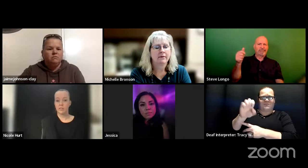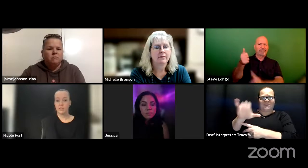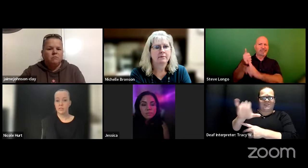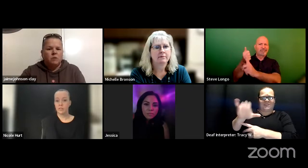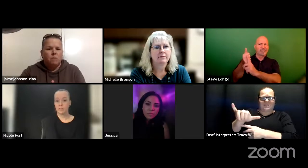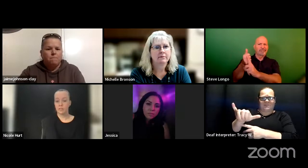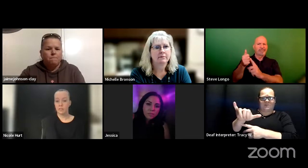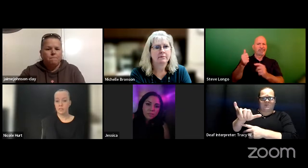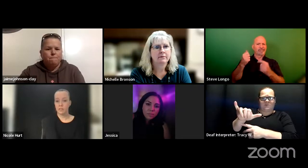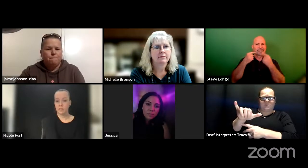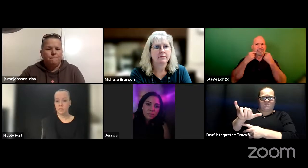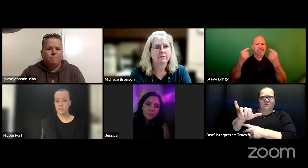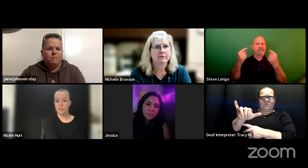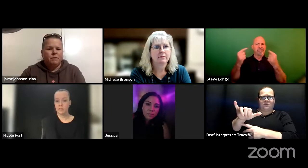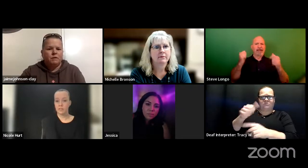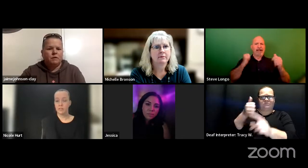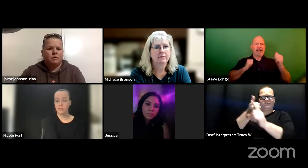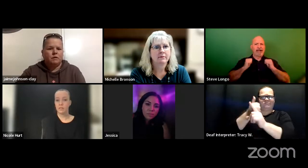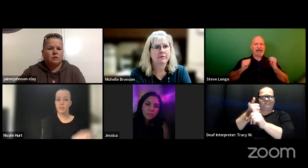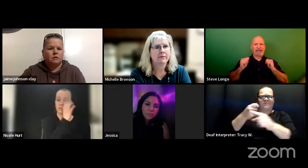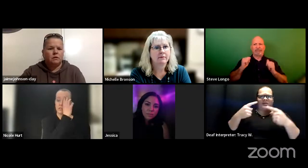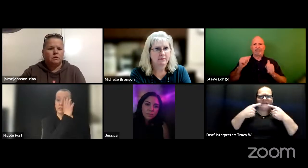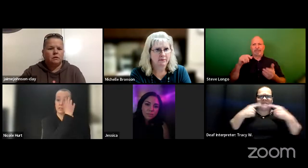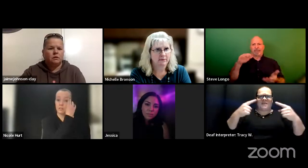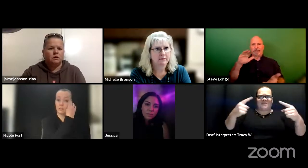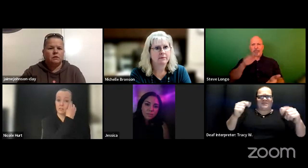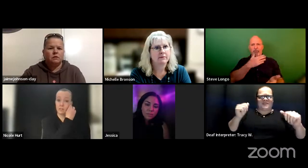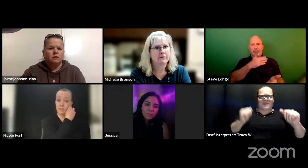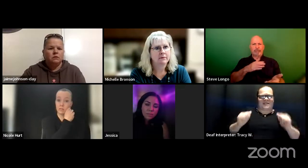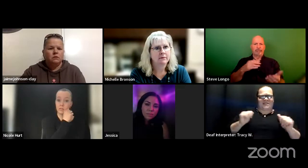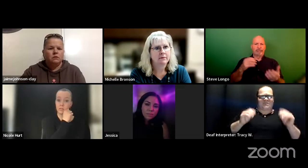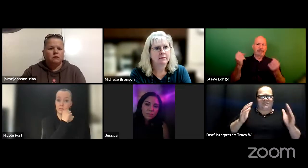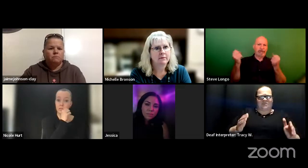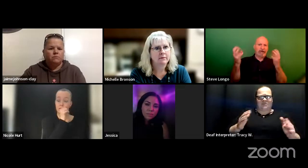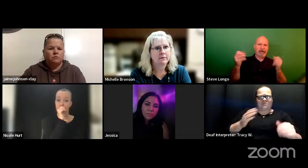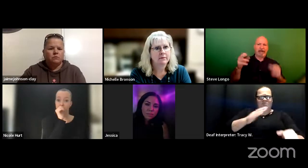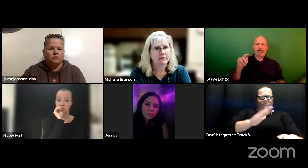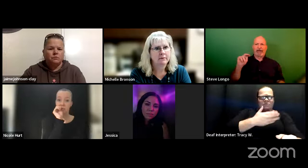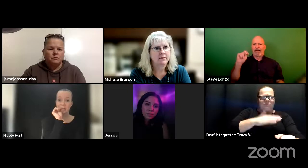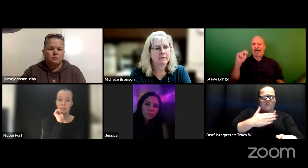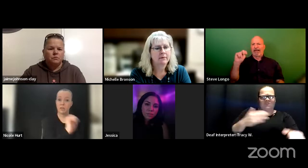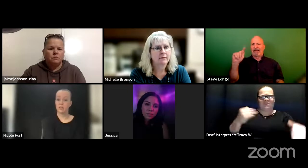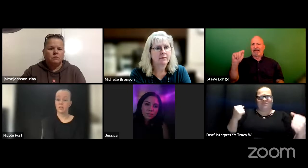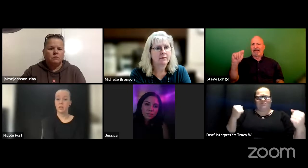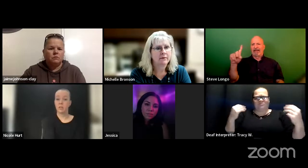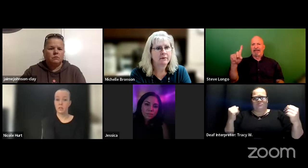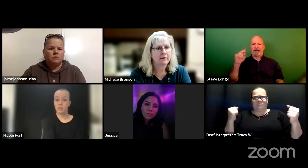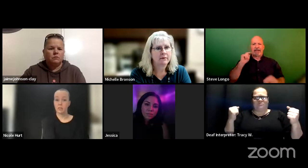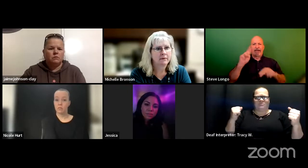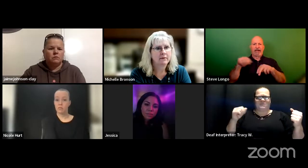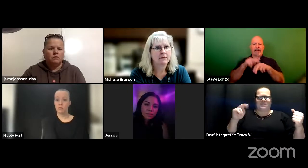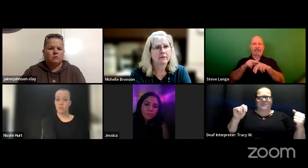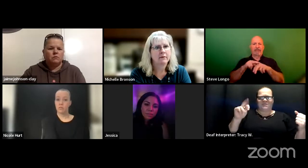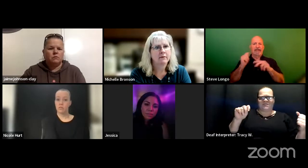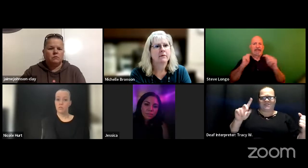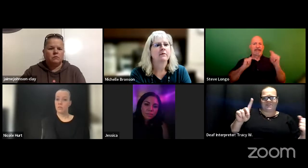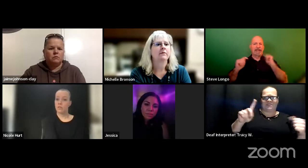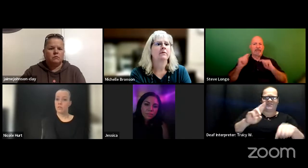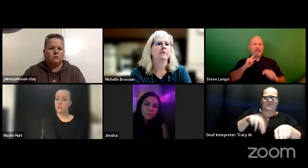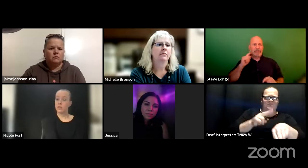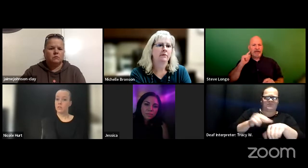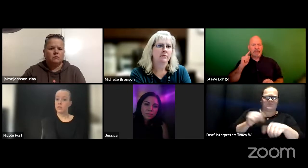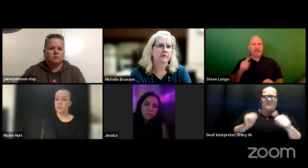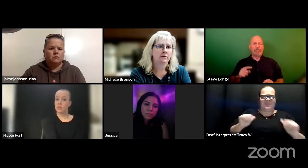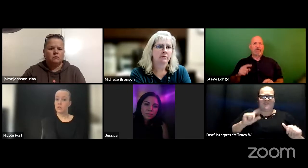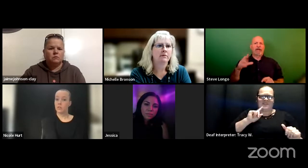by the name of Rita Corey, who is a very well-known musician,